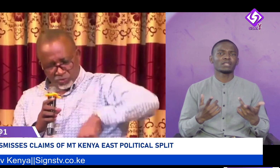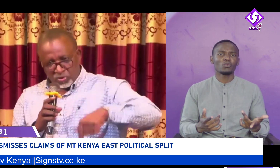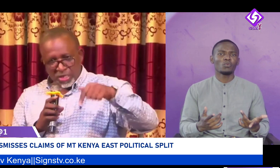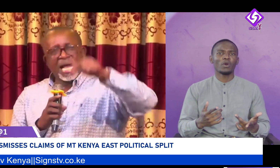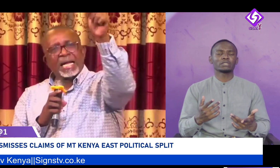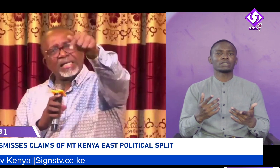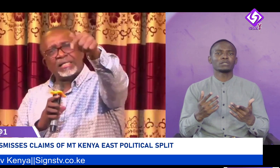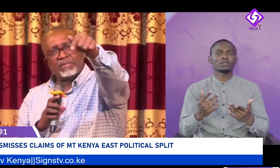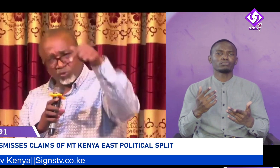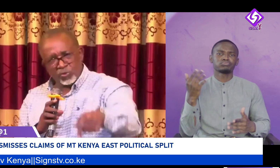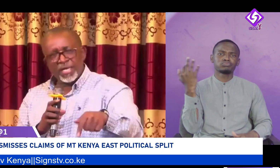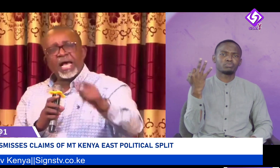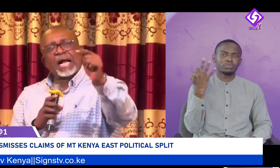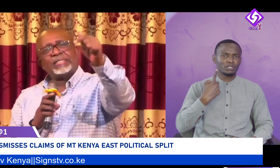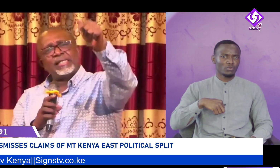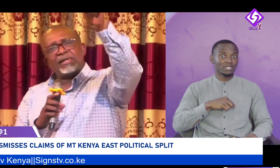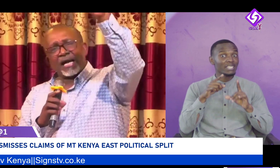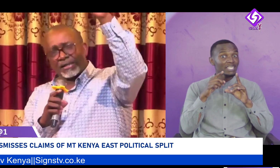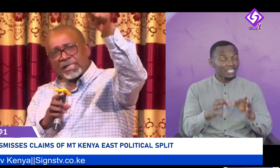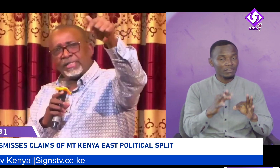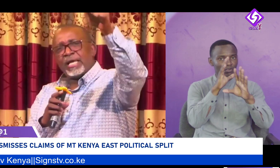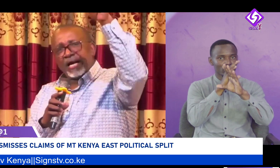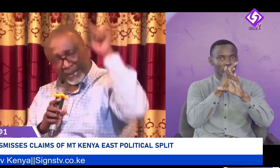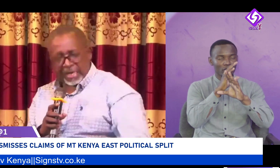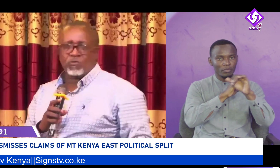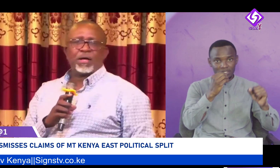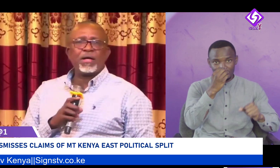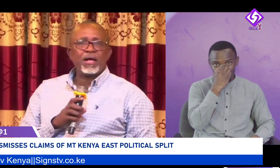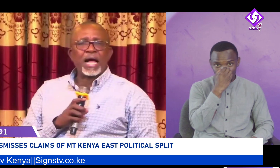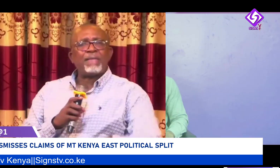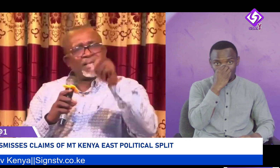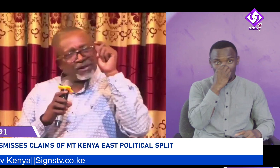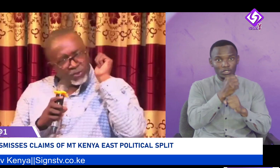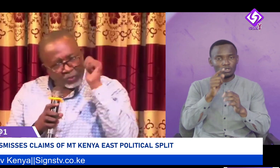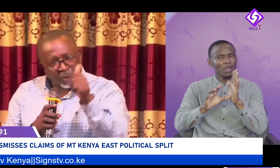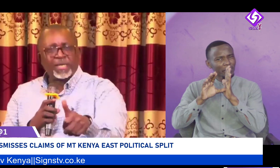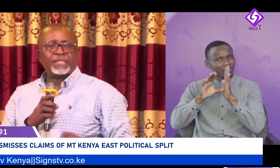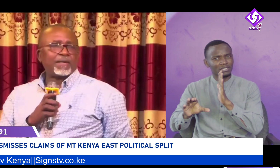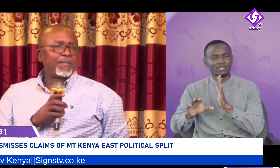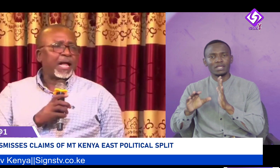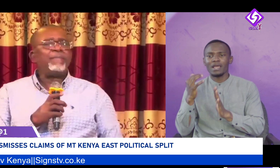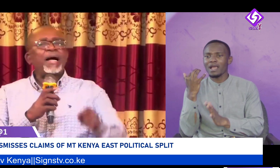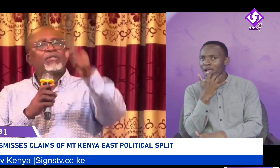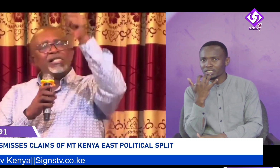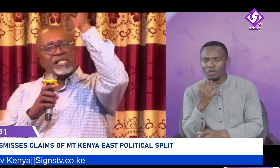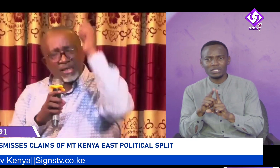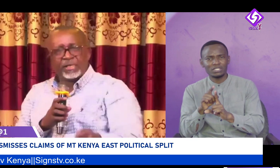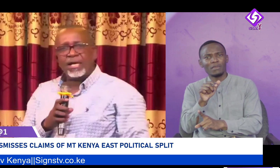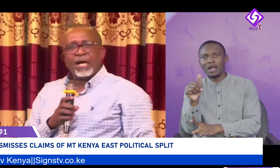Linturi, akasaliti Muturi, akasaliti Gachagua, ambaye sisi tulitoa pesa, ambayo sisi